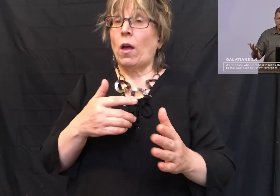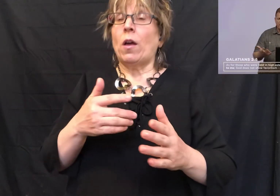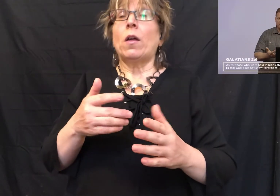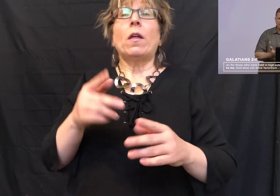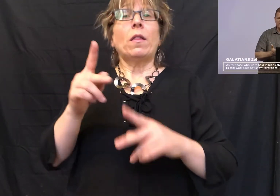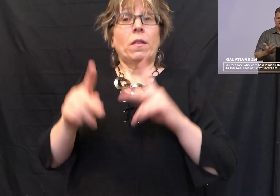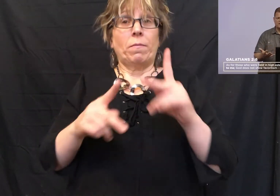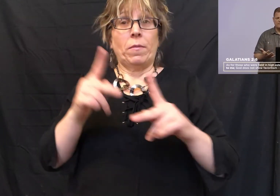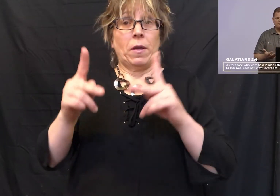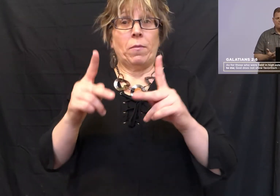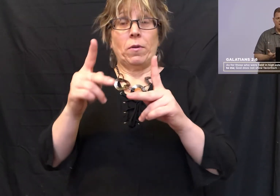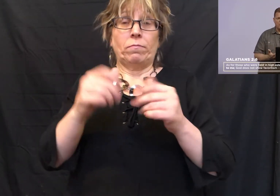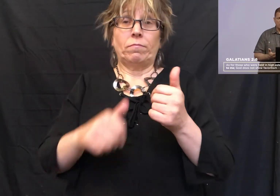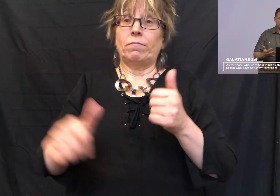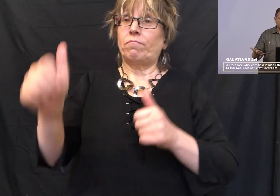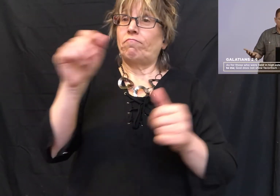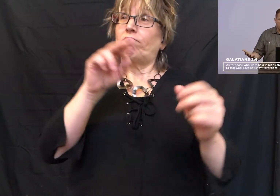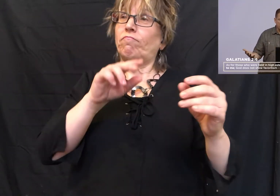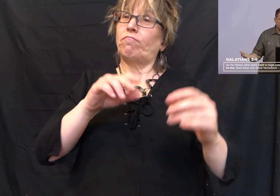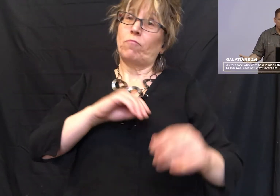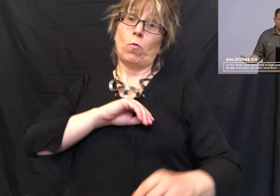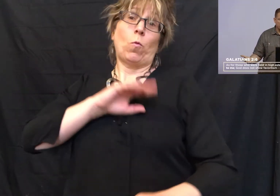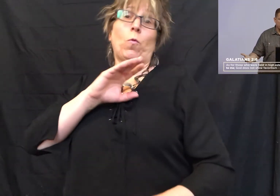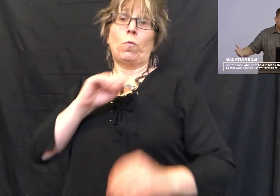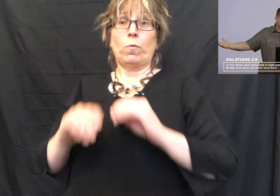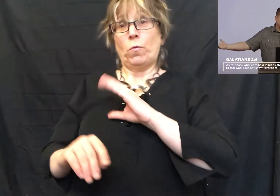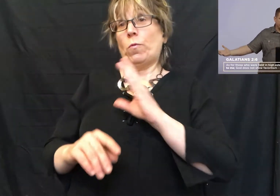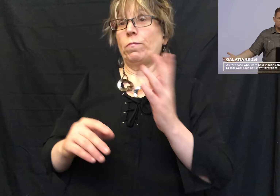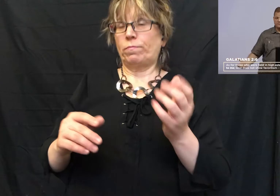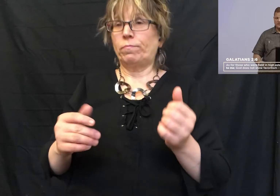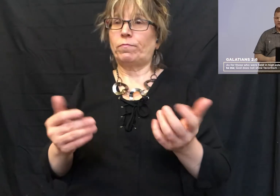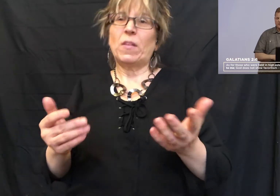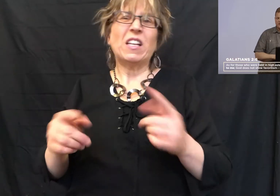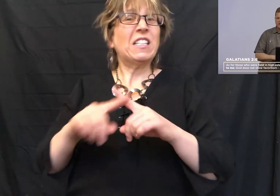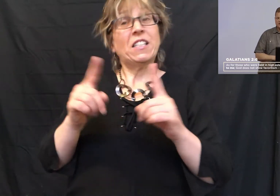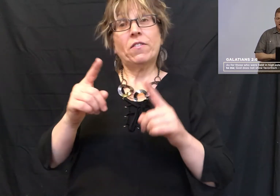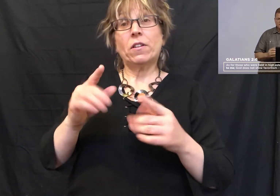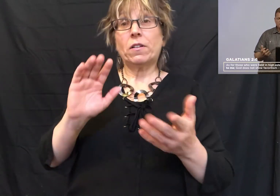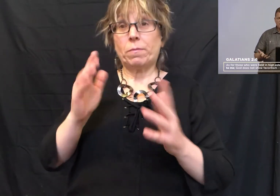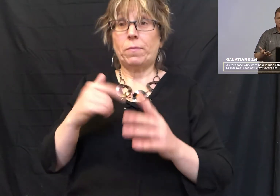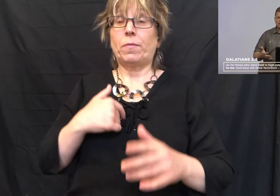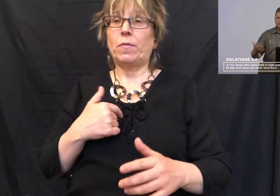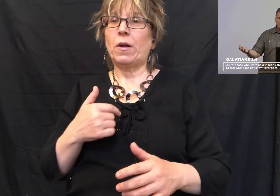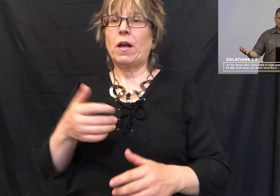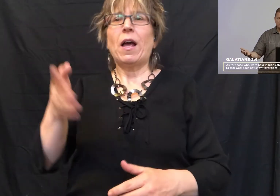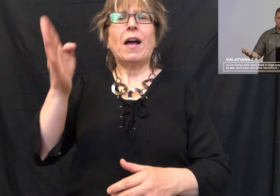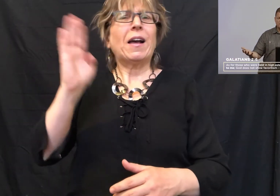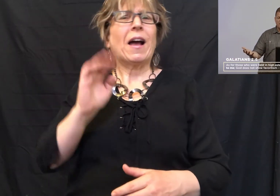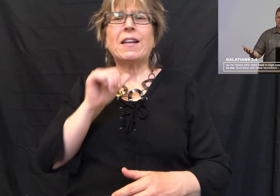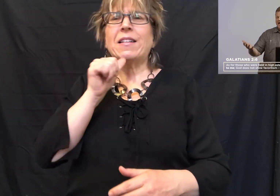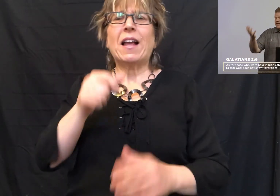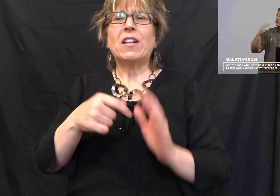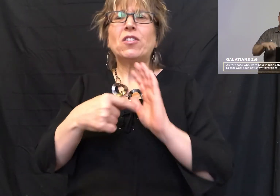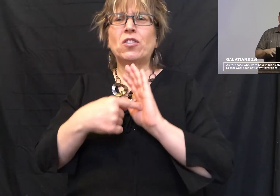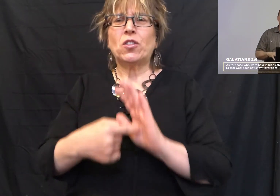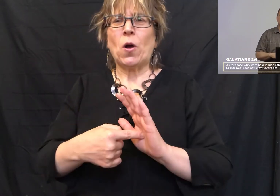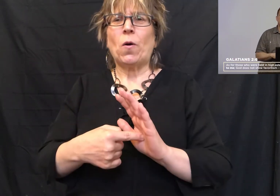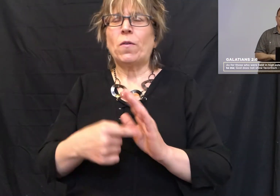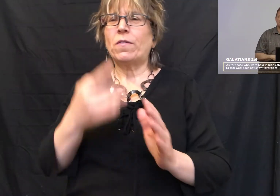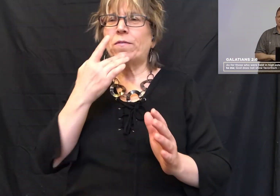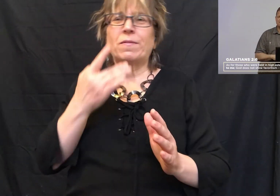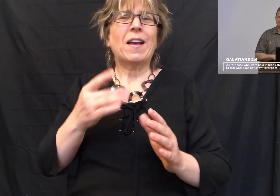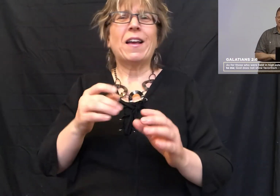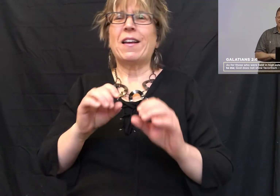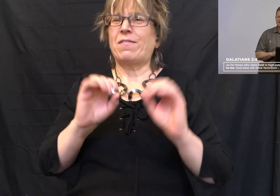those who were held in high esteem, whatever they were, it makes no difference to me. God does not show favoritism. They added nothing